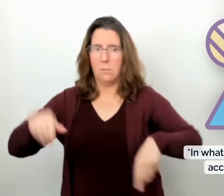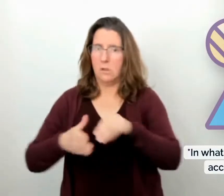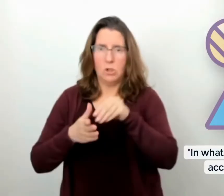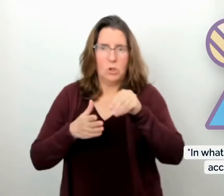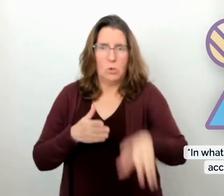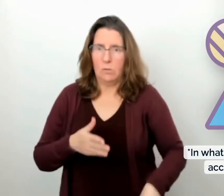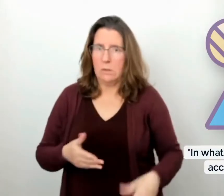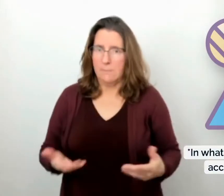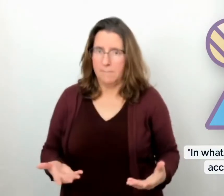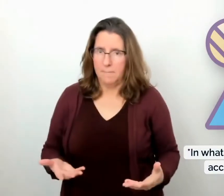diversity of students in the room?